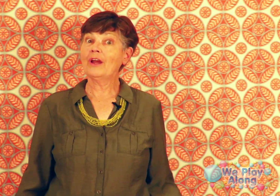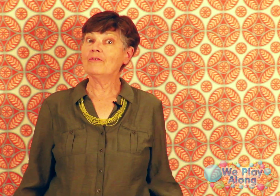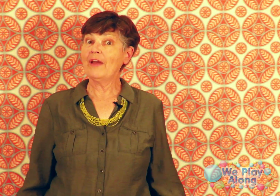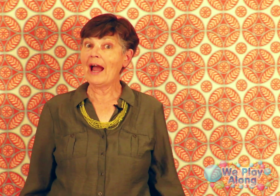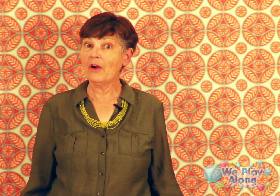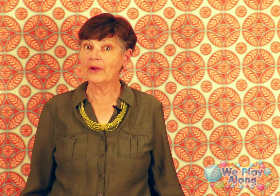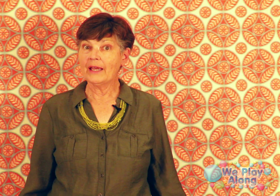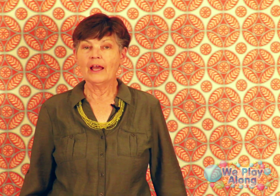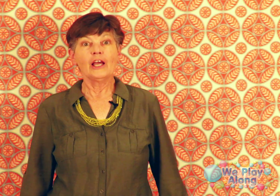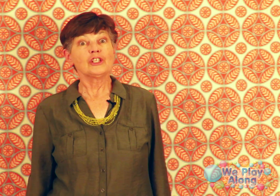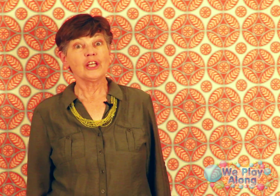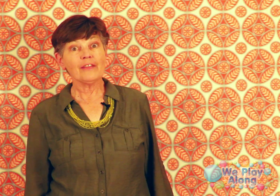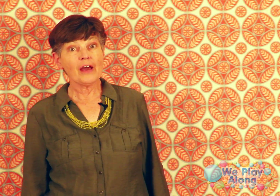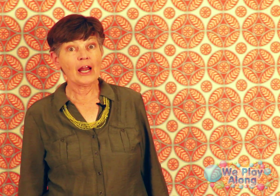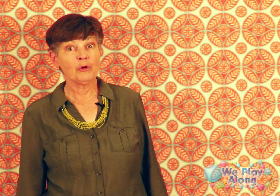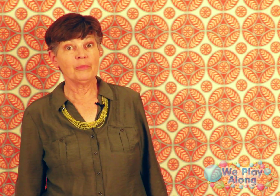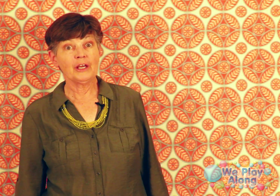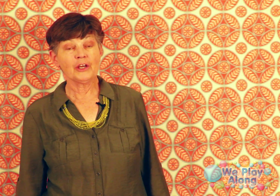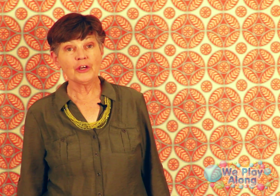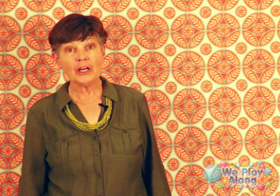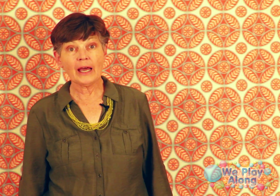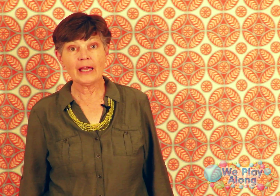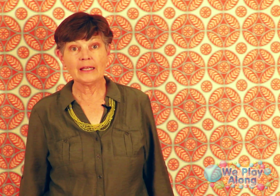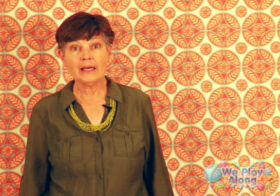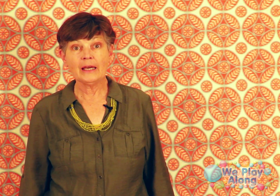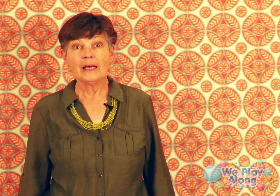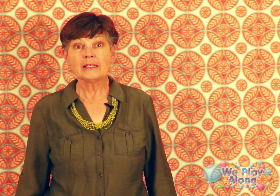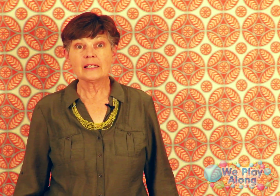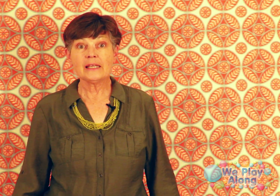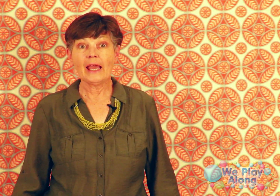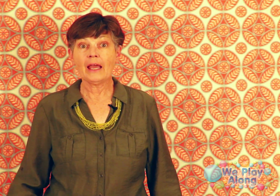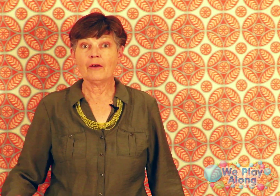friend Valerie, she thought it would be a good idea to take